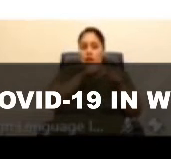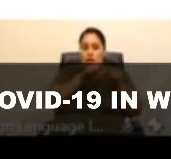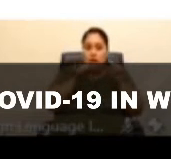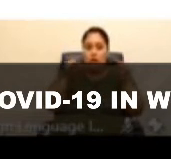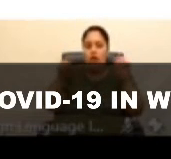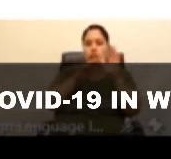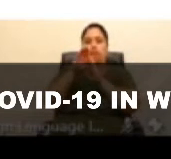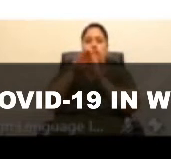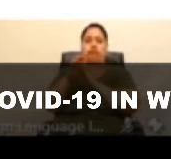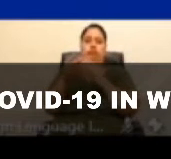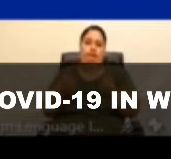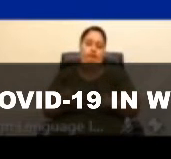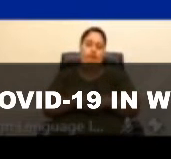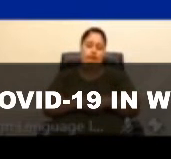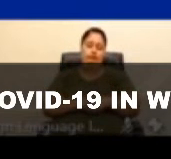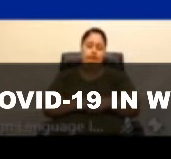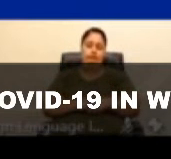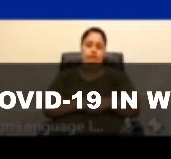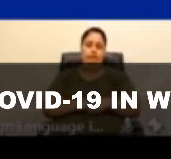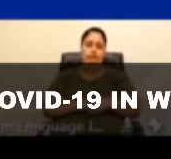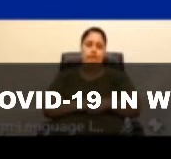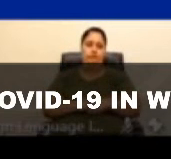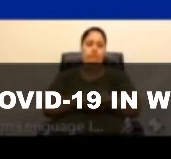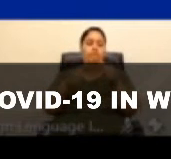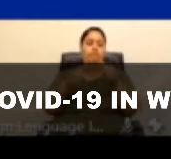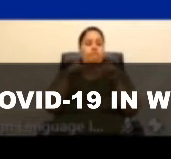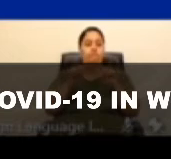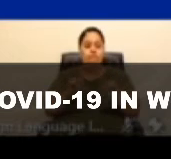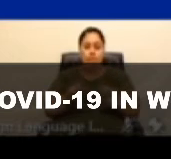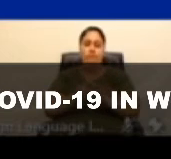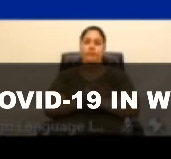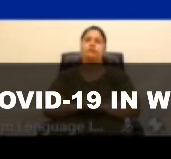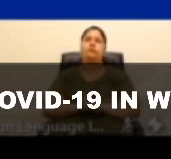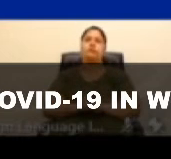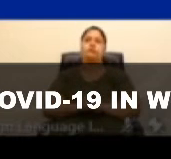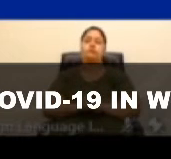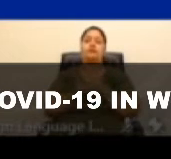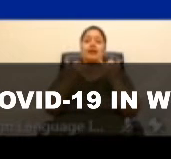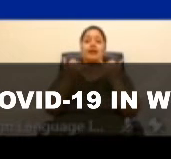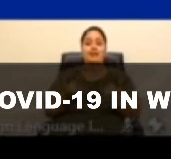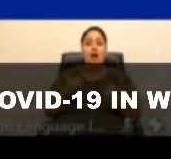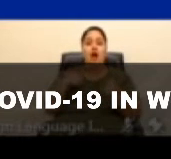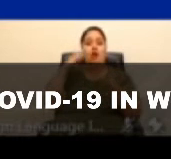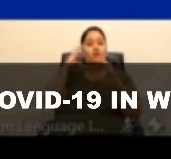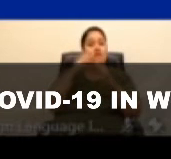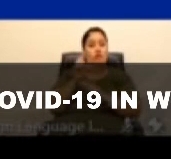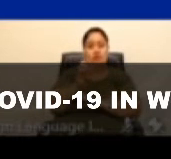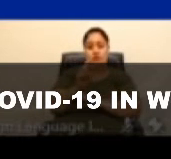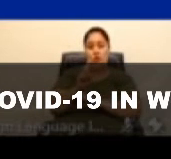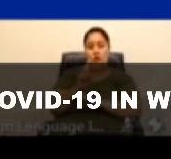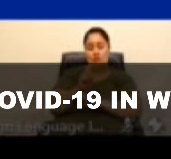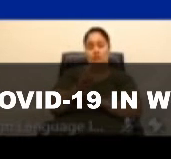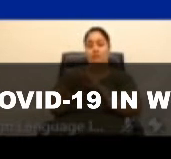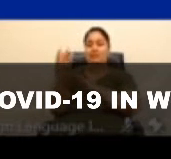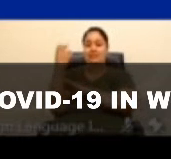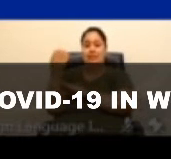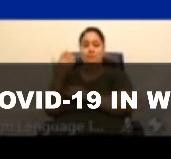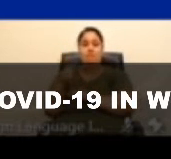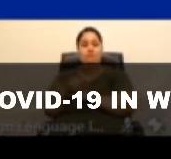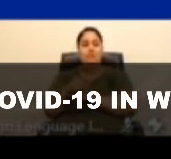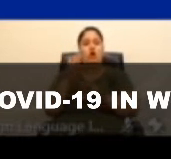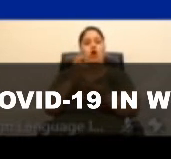rising. We can move on. So now I'm going to just focus in the next few slides on the garden route